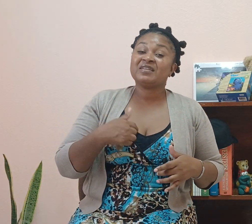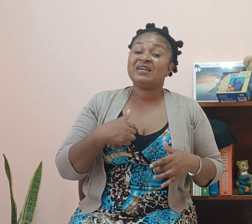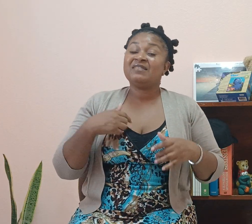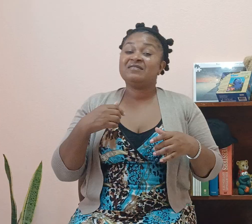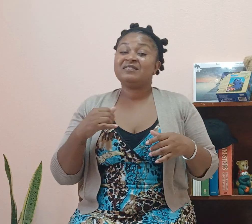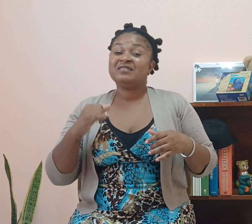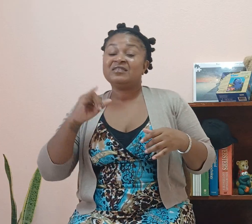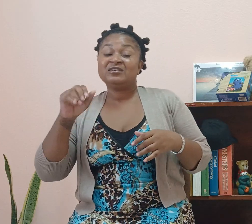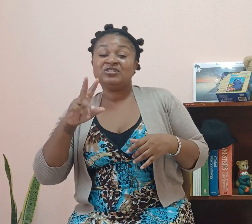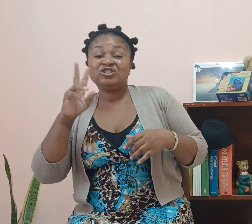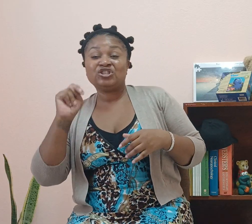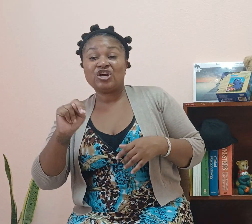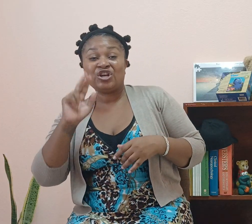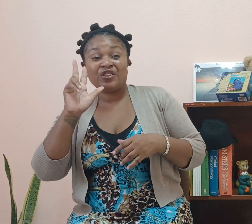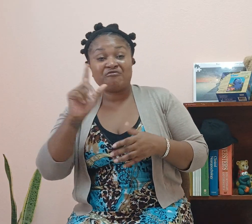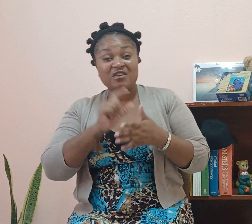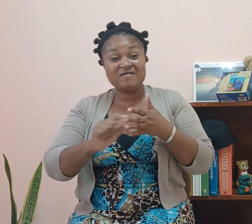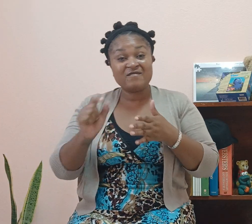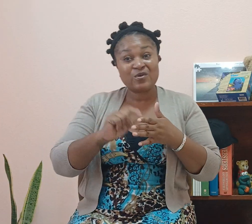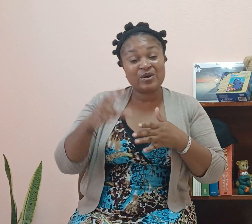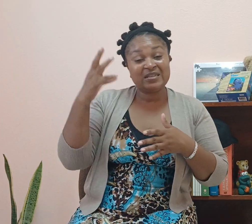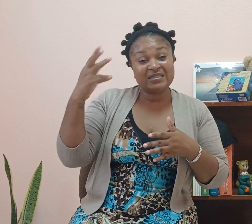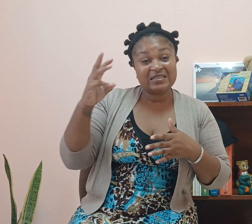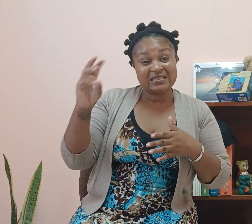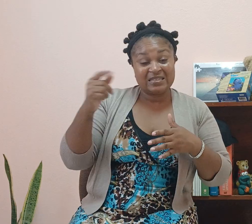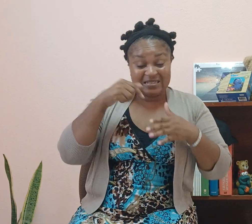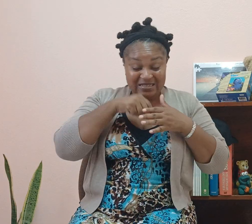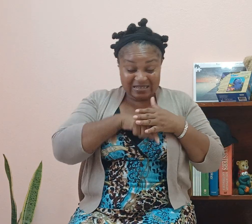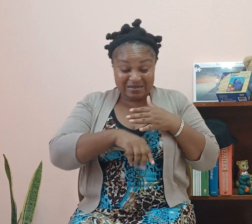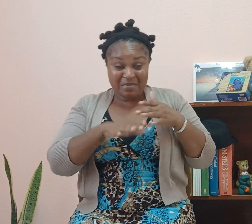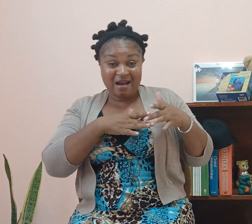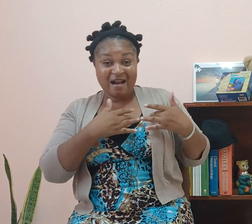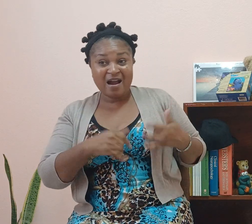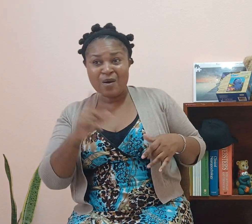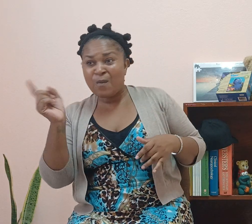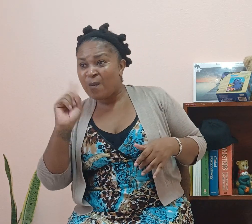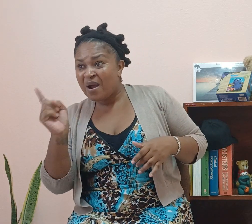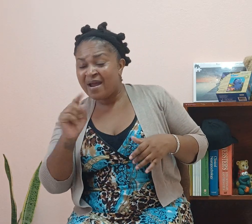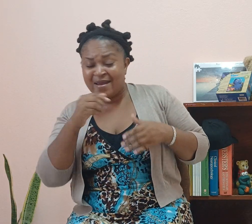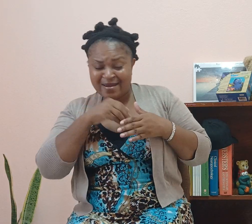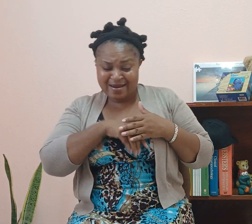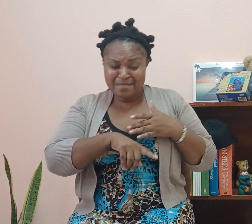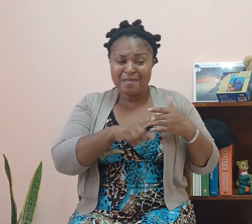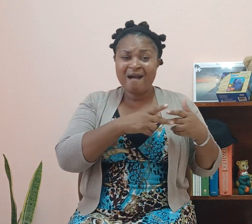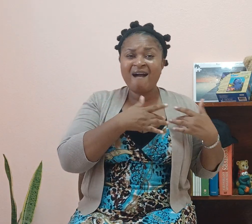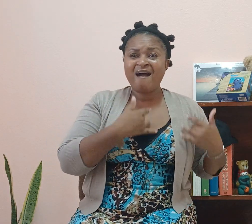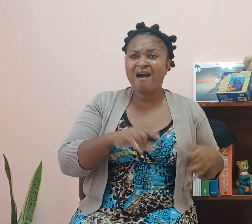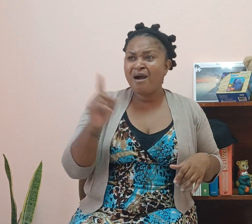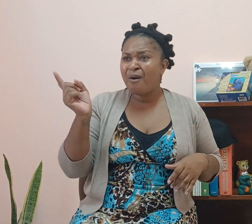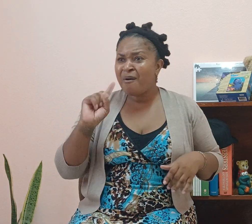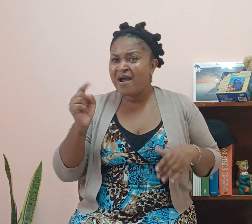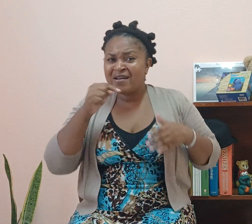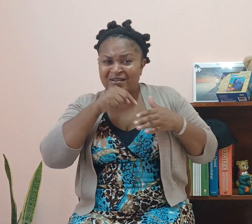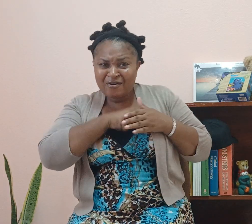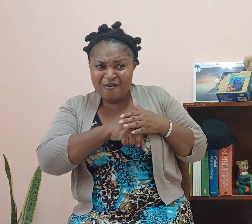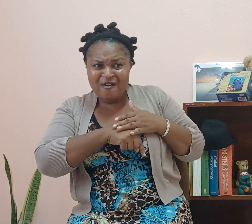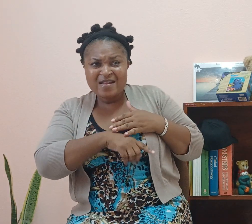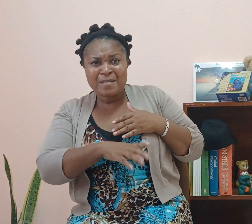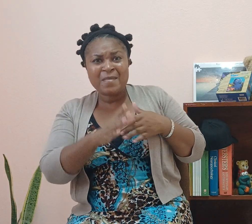John 3:16 down in my heart. Where? Down in my heart. Where? Down in my heart. I've got